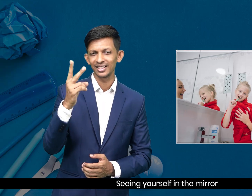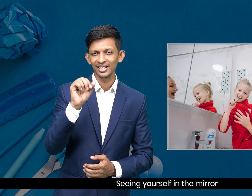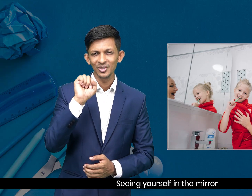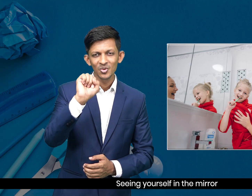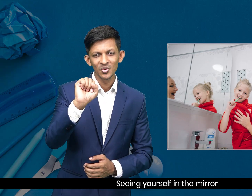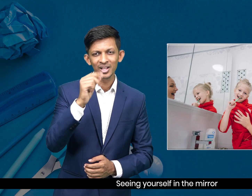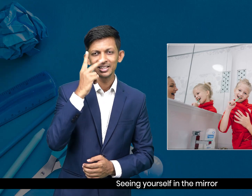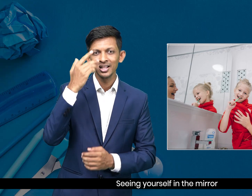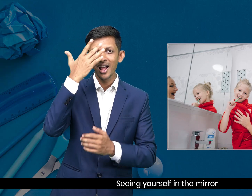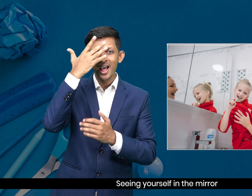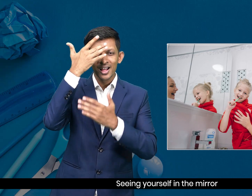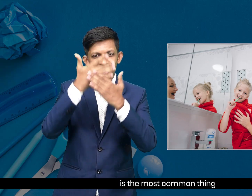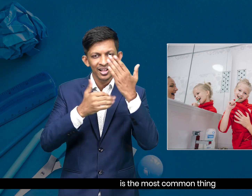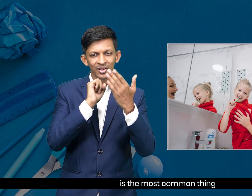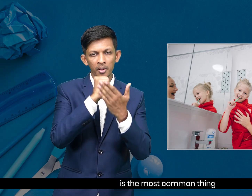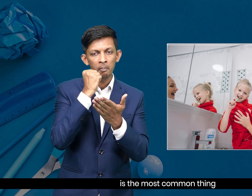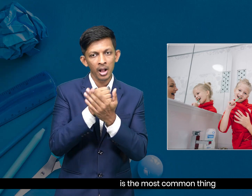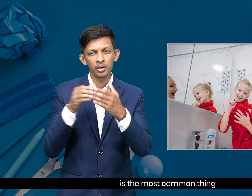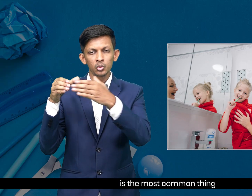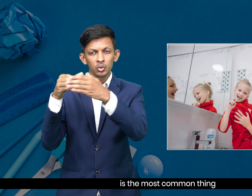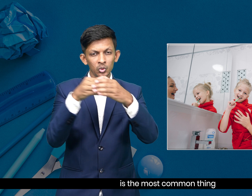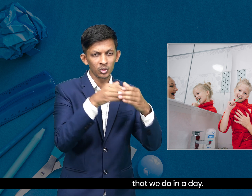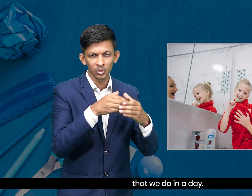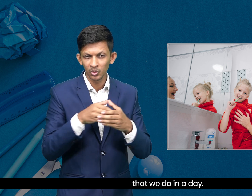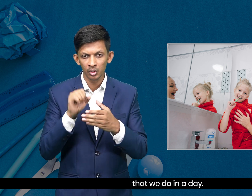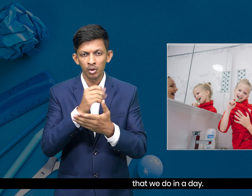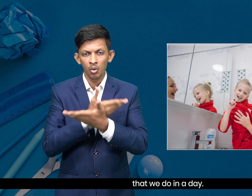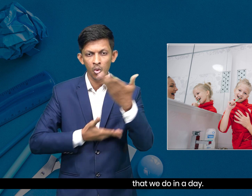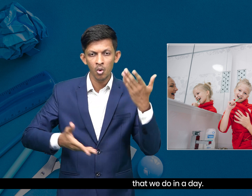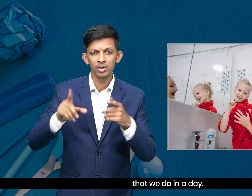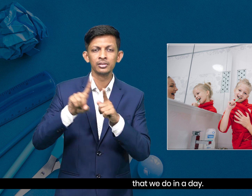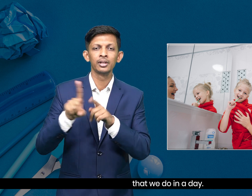Seeing yourself in the mirror is the most common thing that we do in a day.